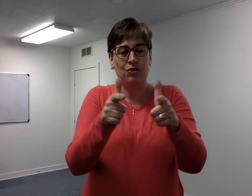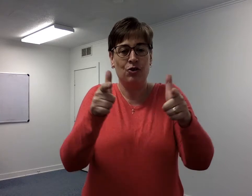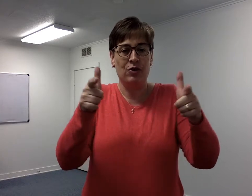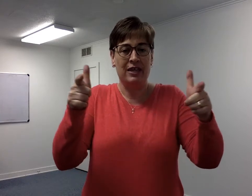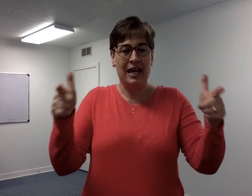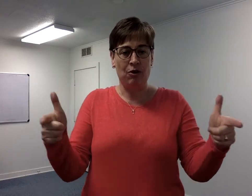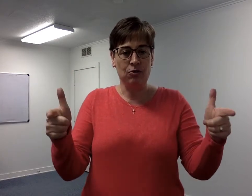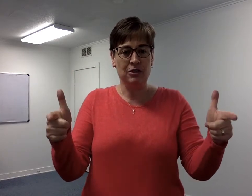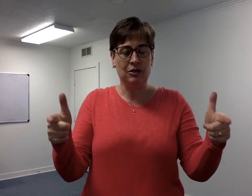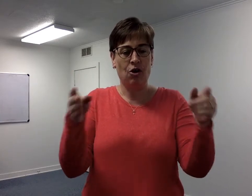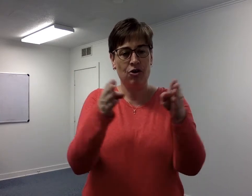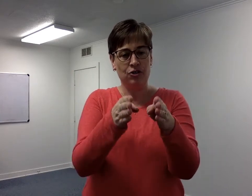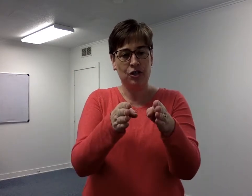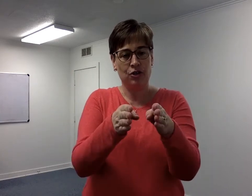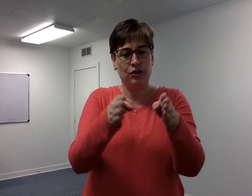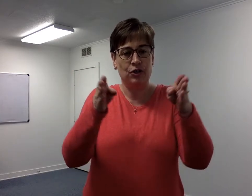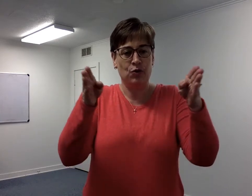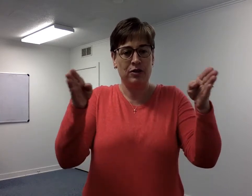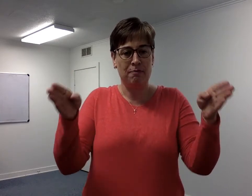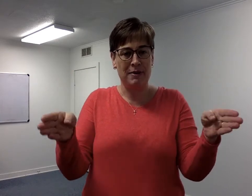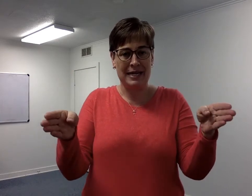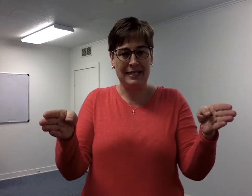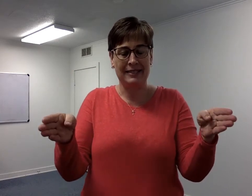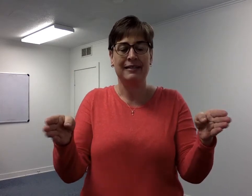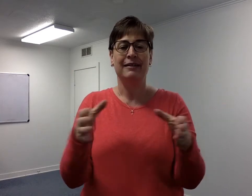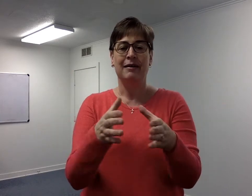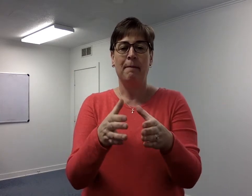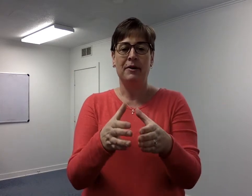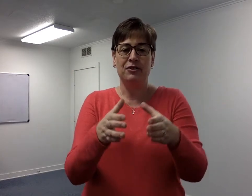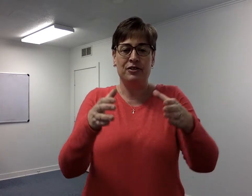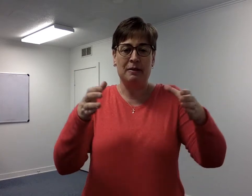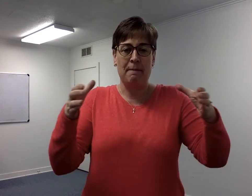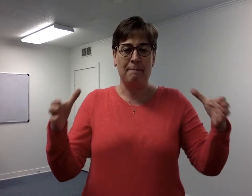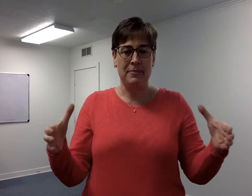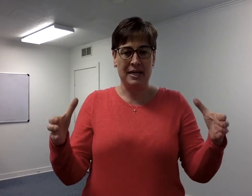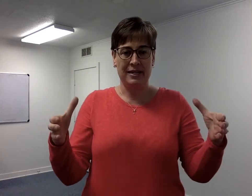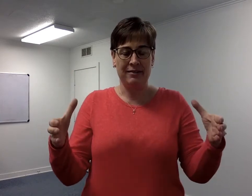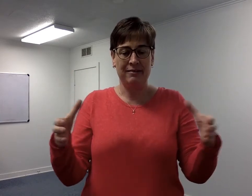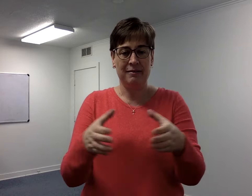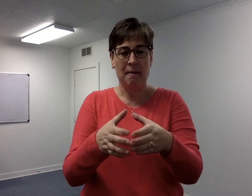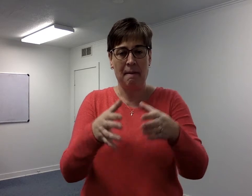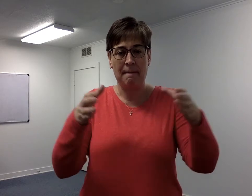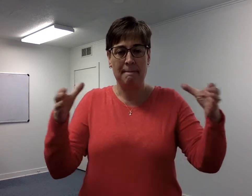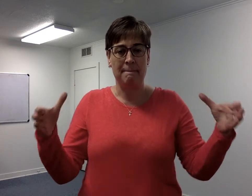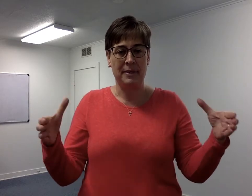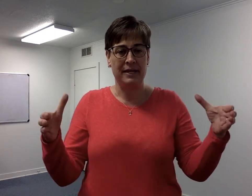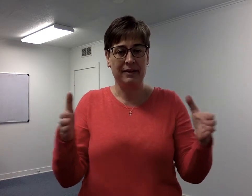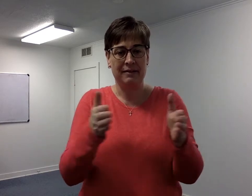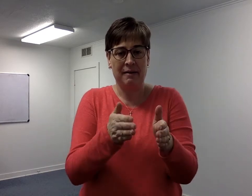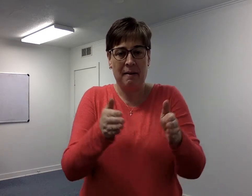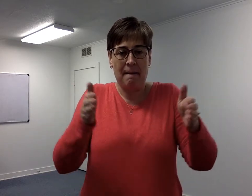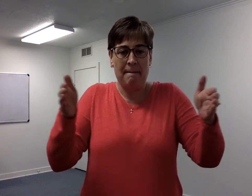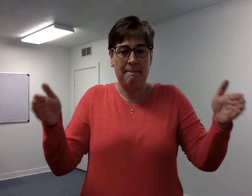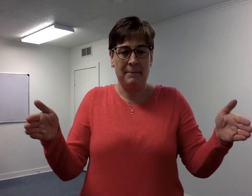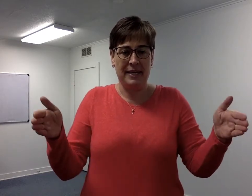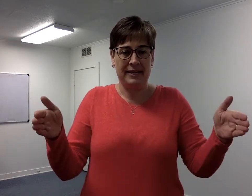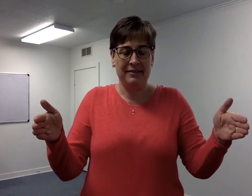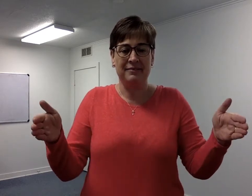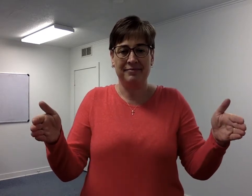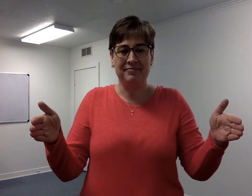it with L's, large. You can do it with B's, but just big, big, big.